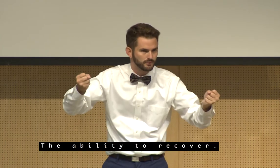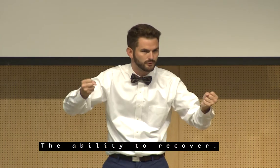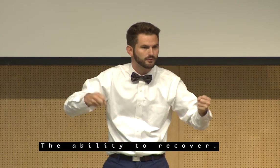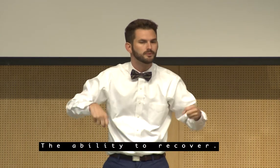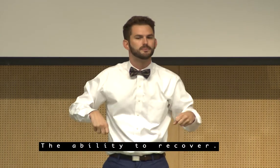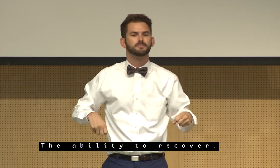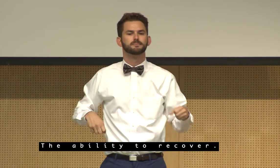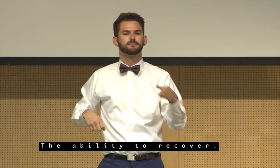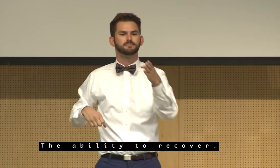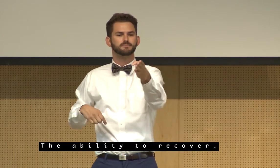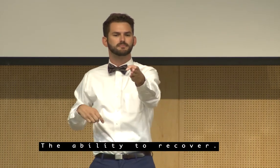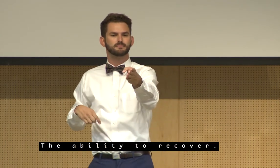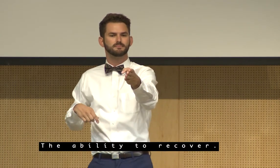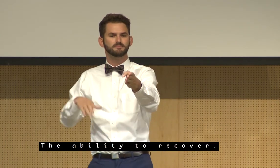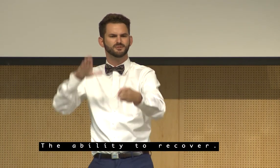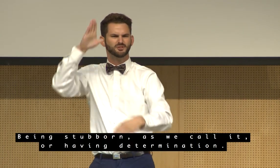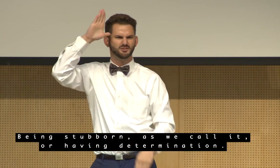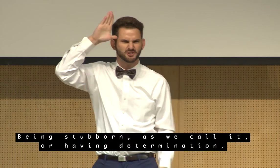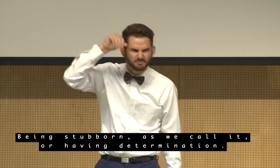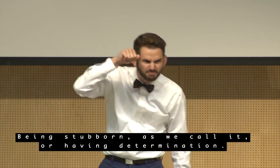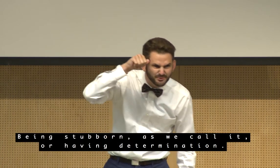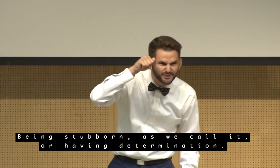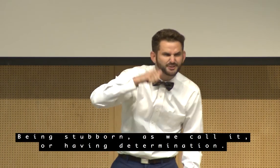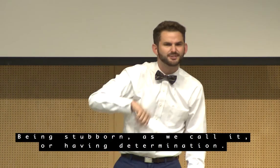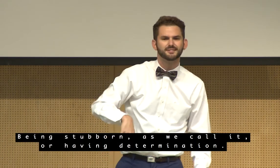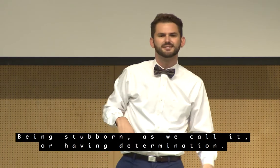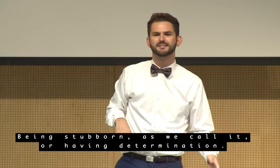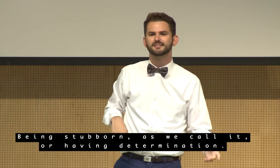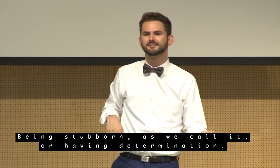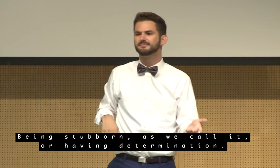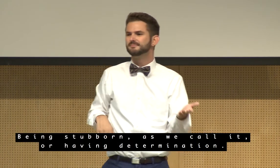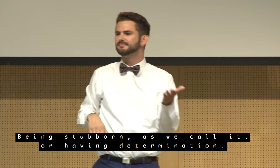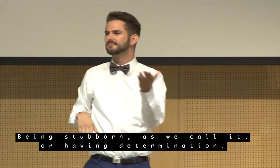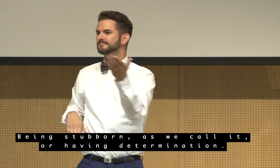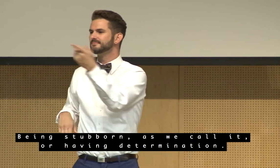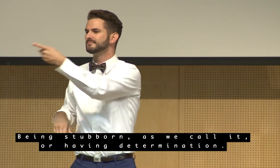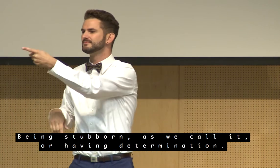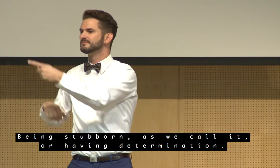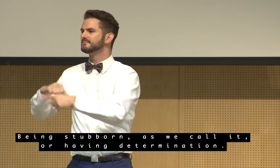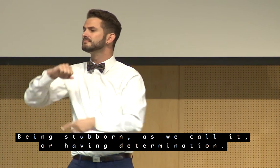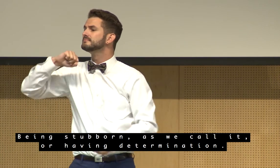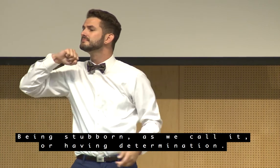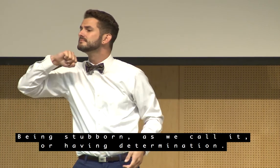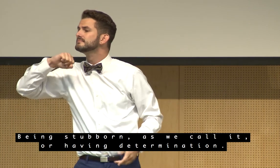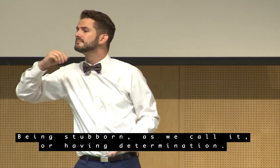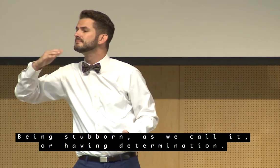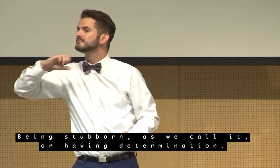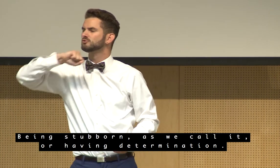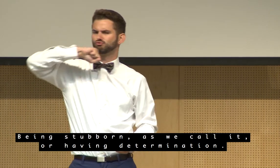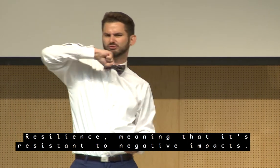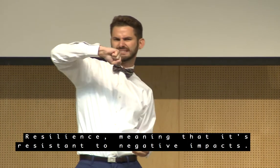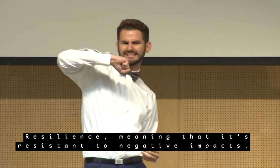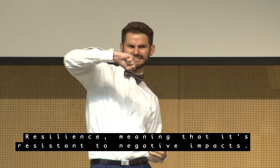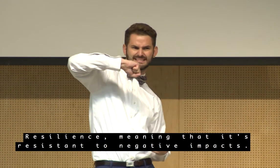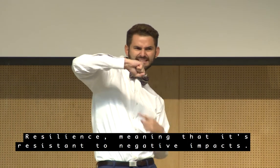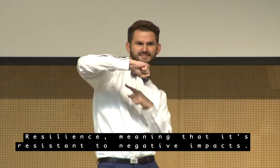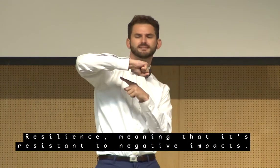The ability to recover. Being stubborn, as we call it, or having determination.